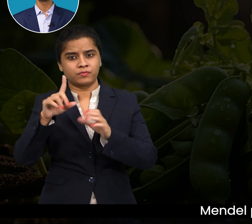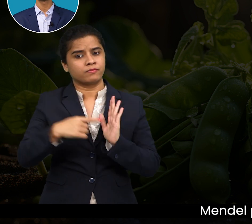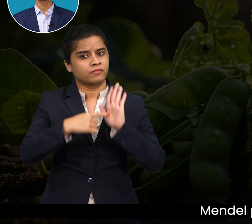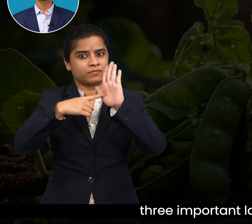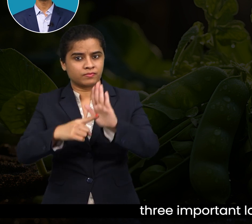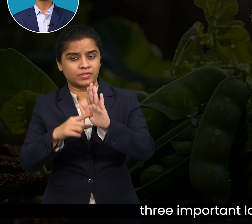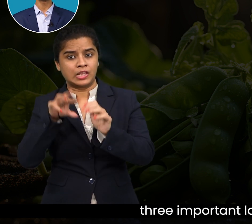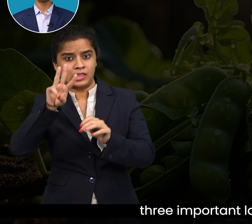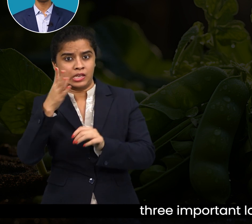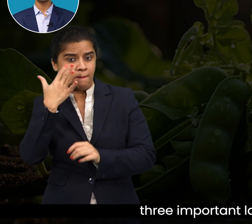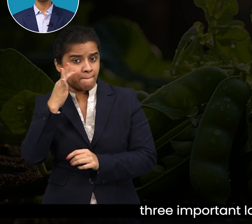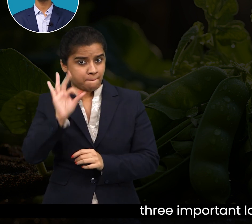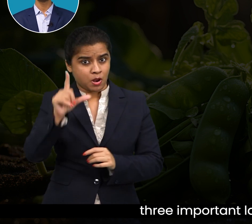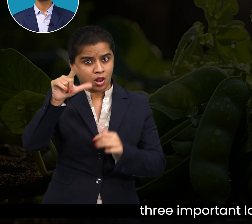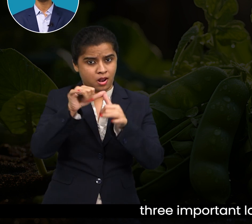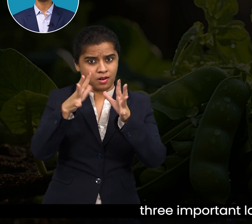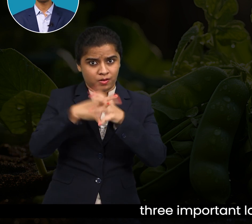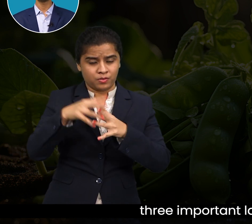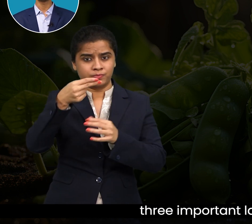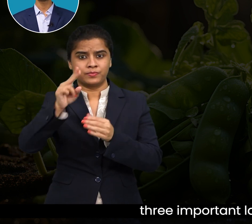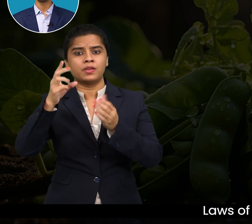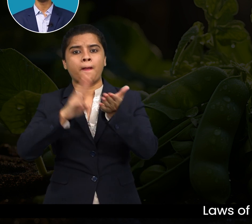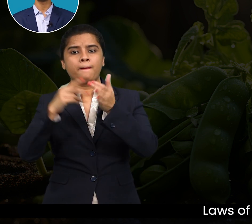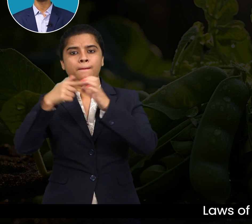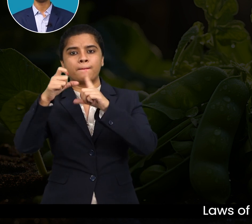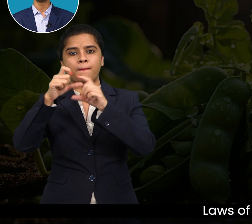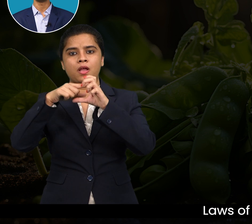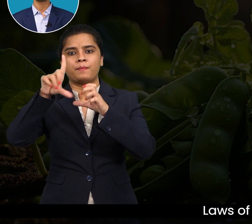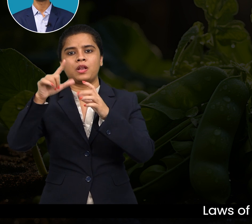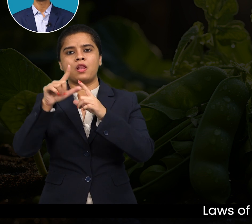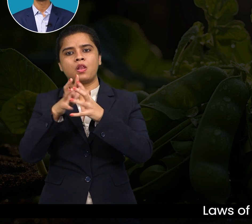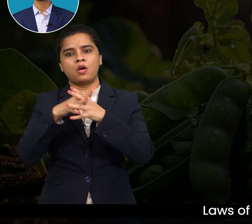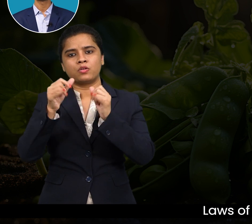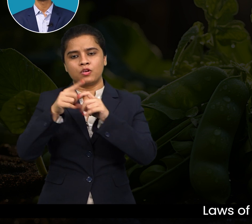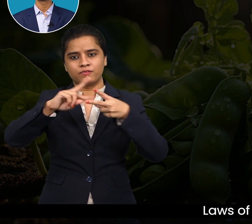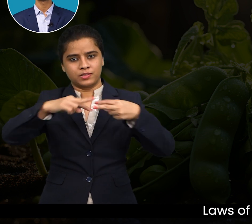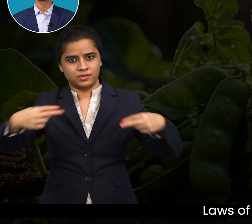proposed three important laws called Mendel's laws of heredity.